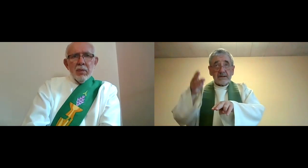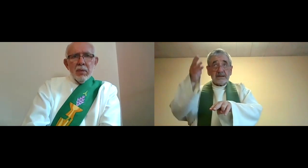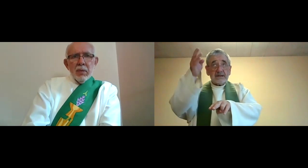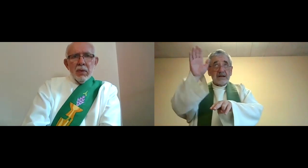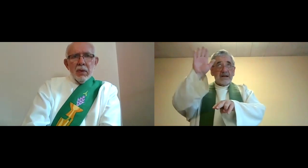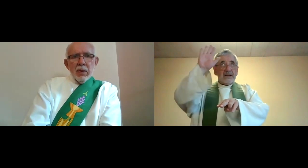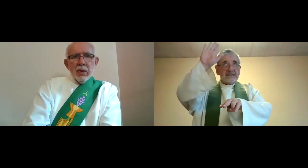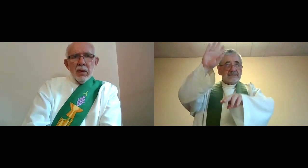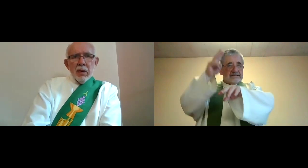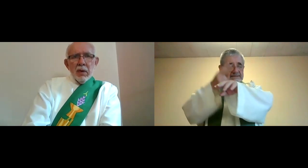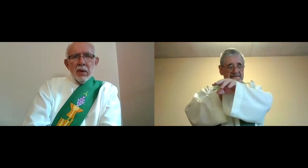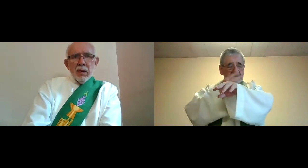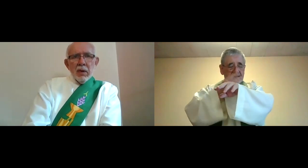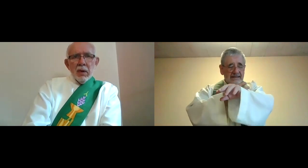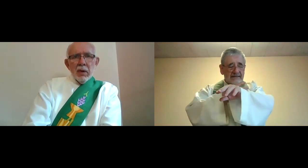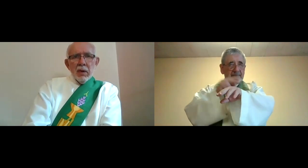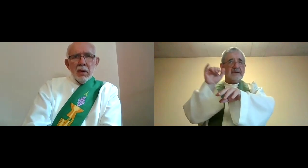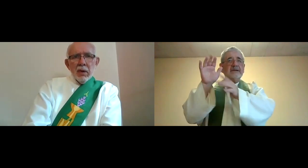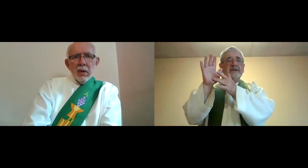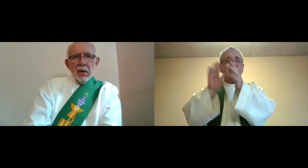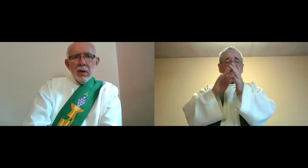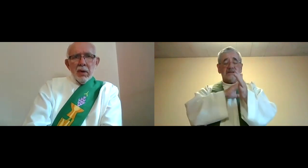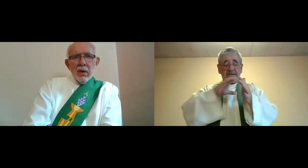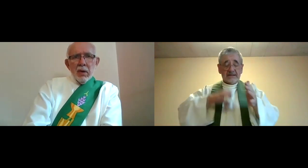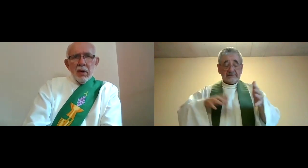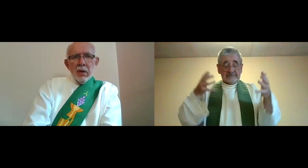Behold, the Lamb of God.